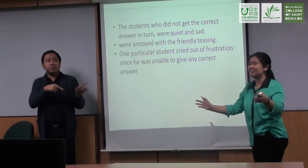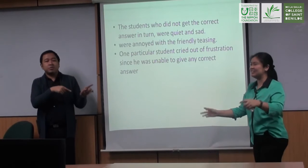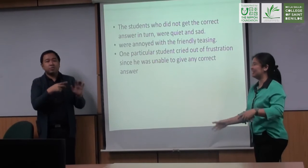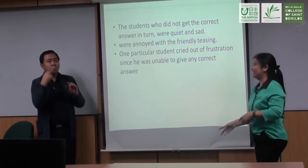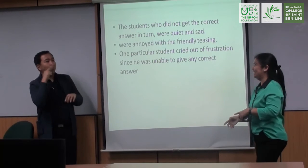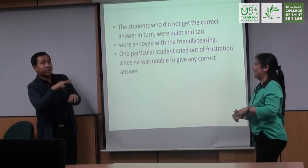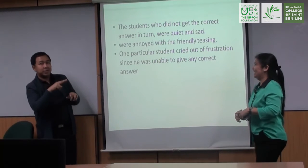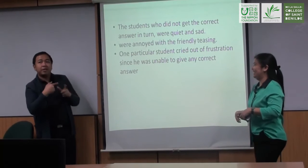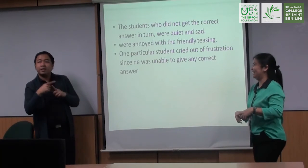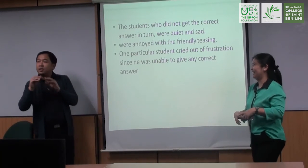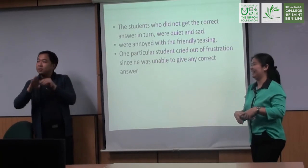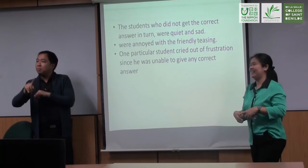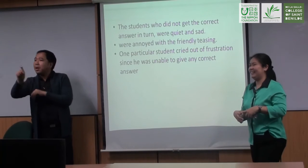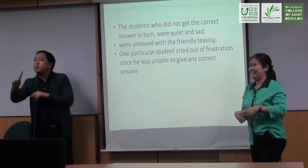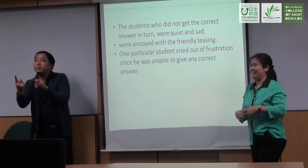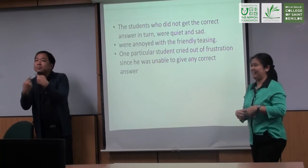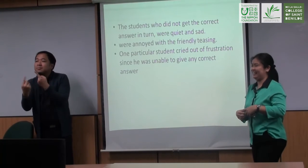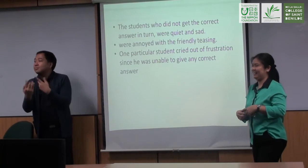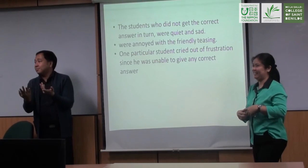what is the answer.